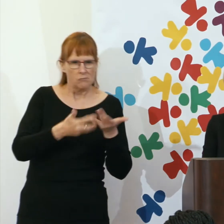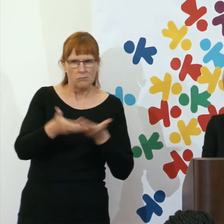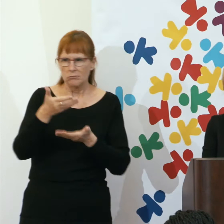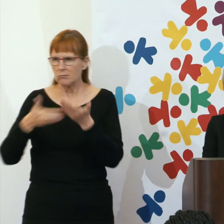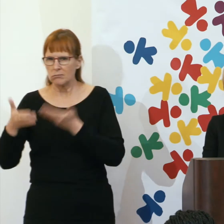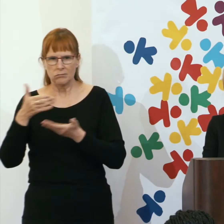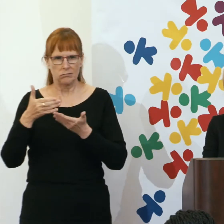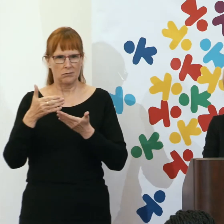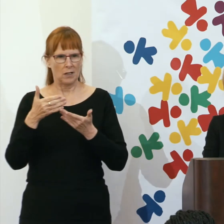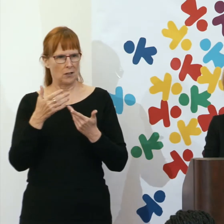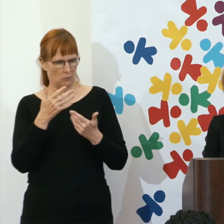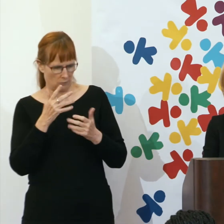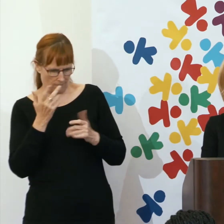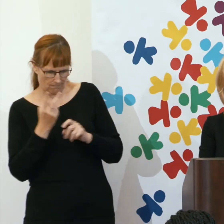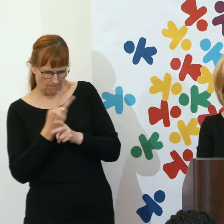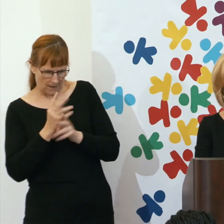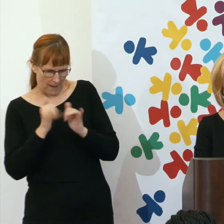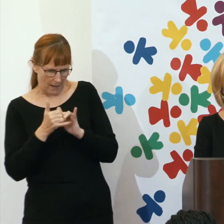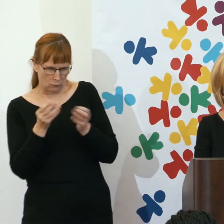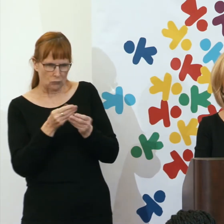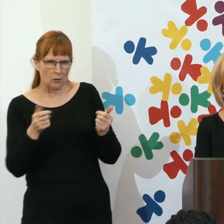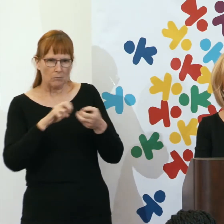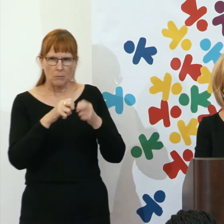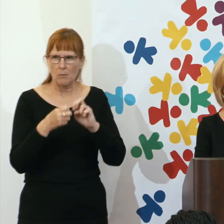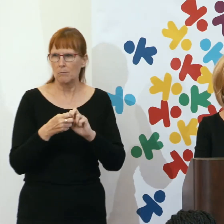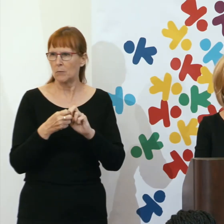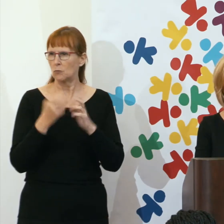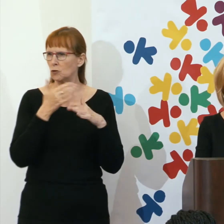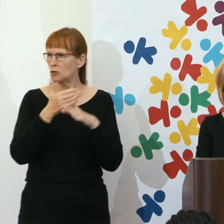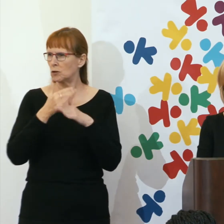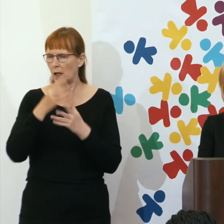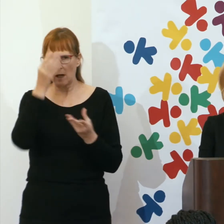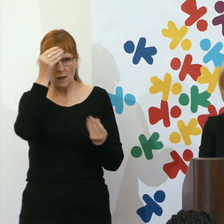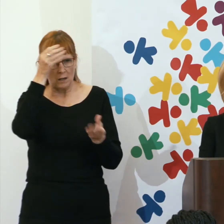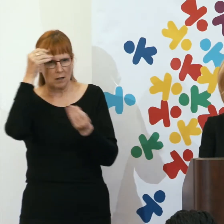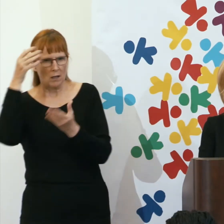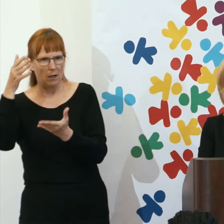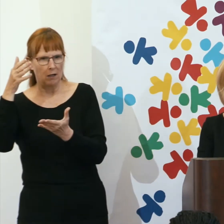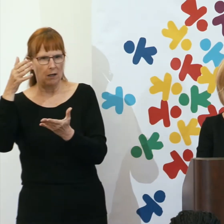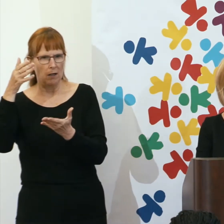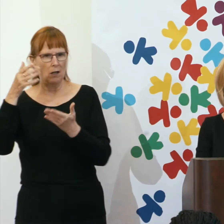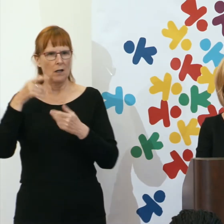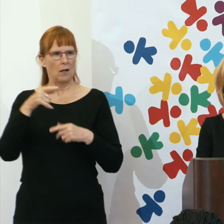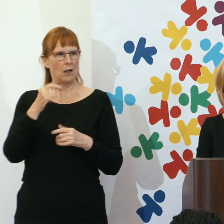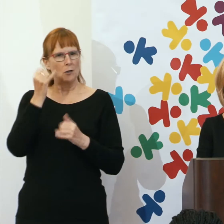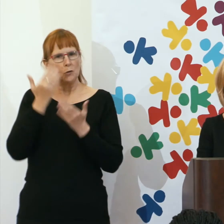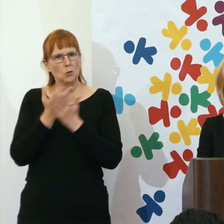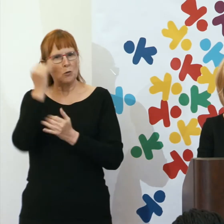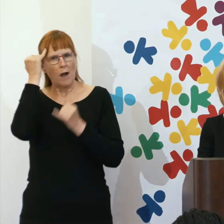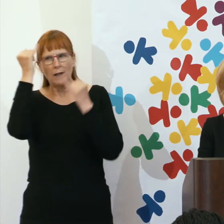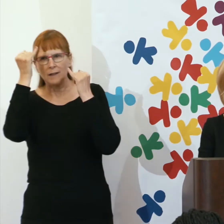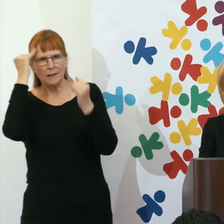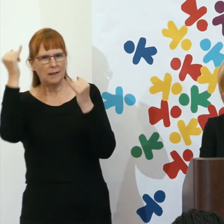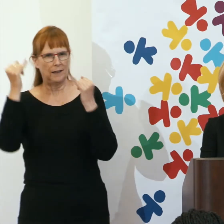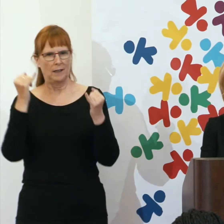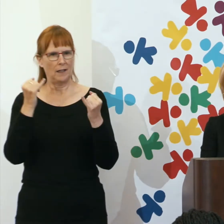to benefit from each other's experience and insight, and to go home with new ideas and renewed